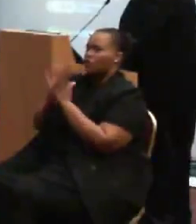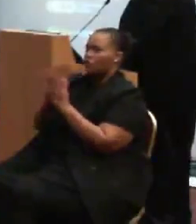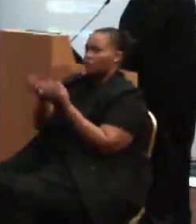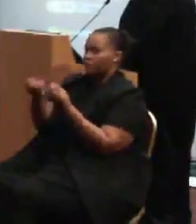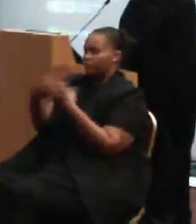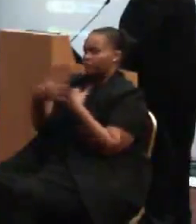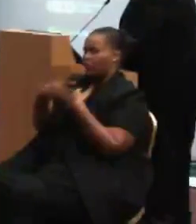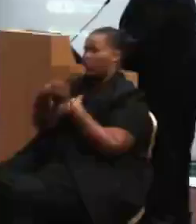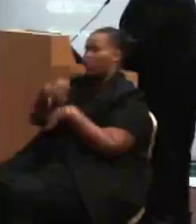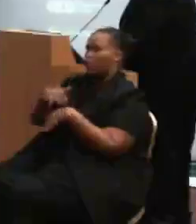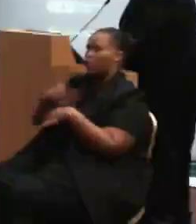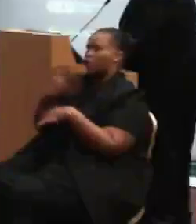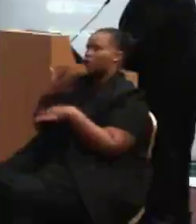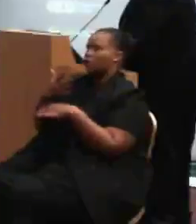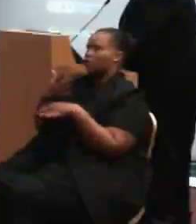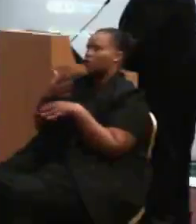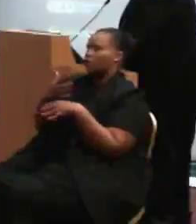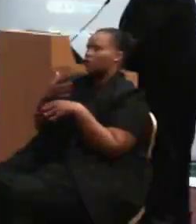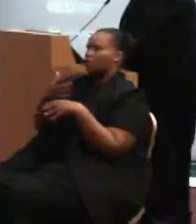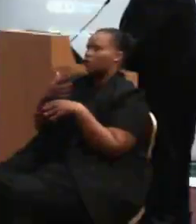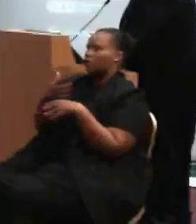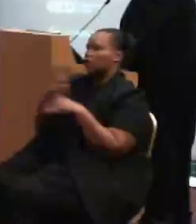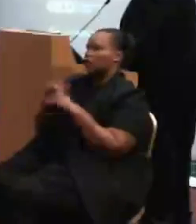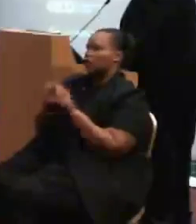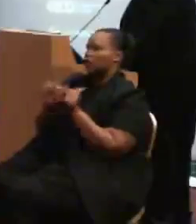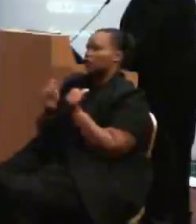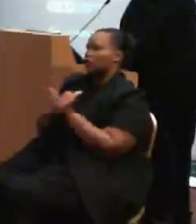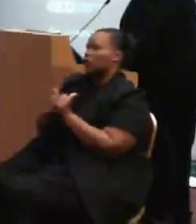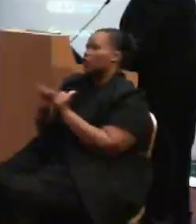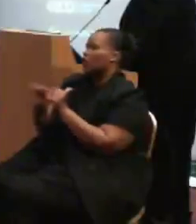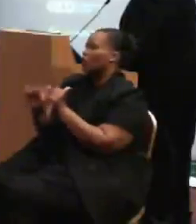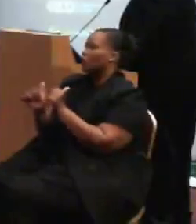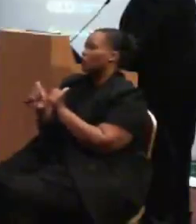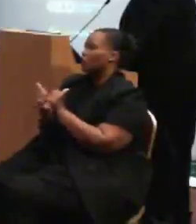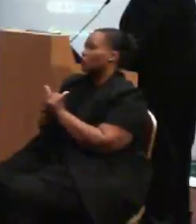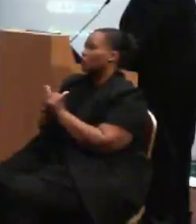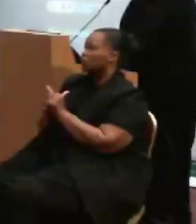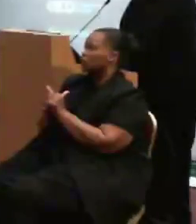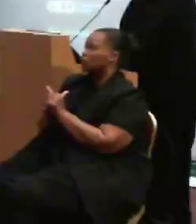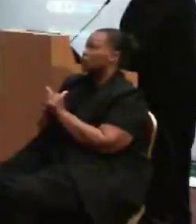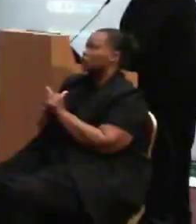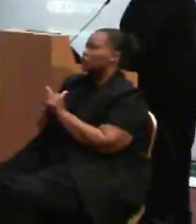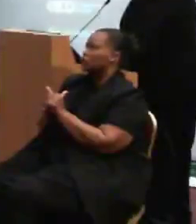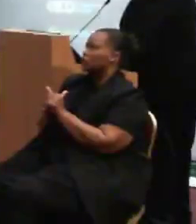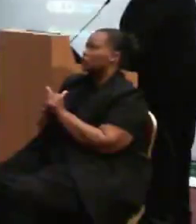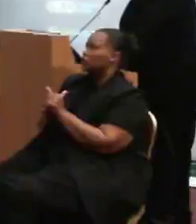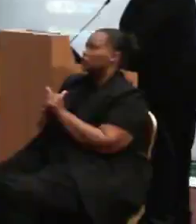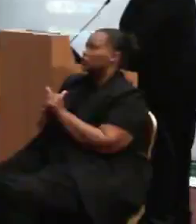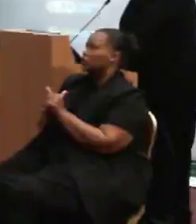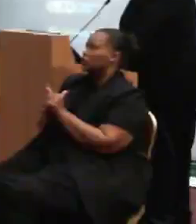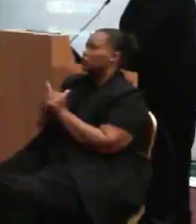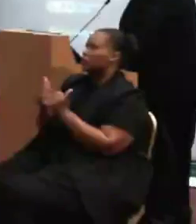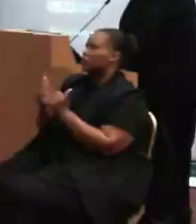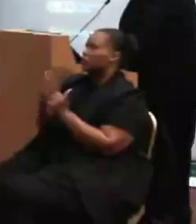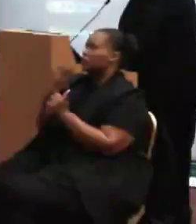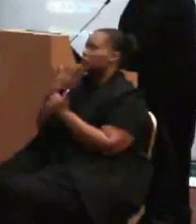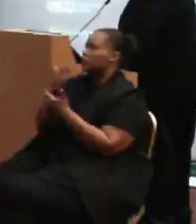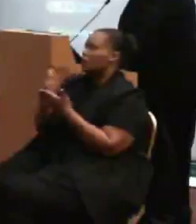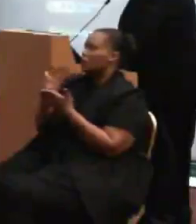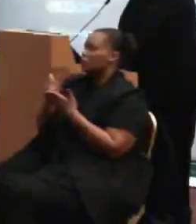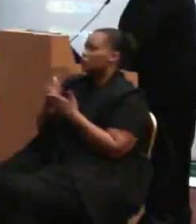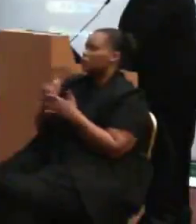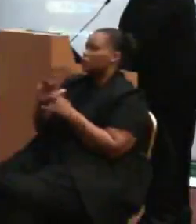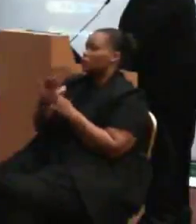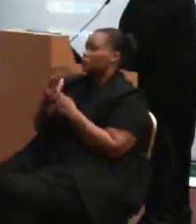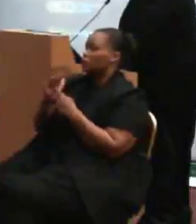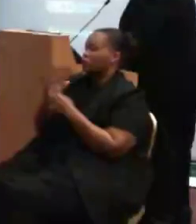want stakeholders to come up with their own information and their basis. So if you could assist us showing that